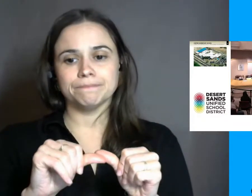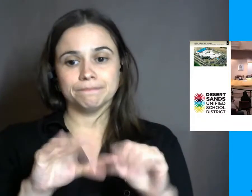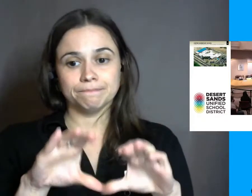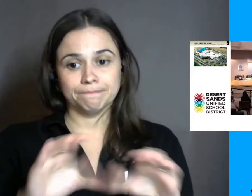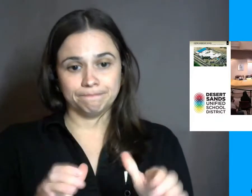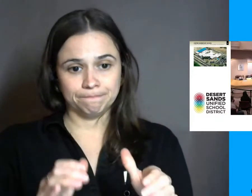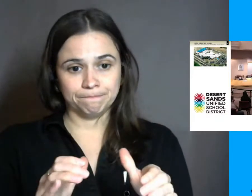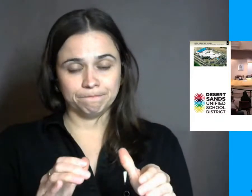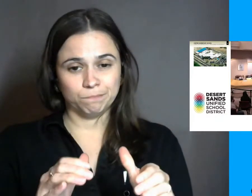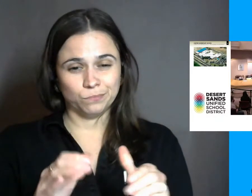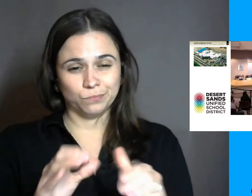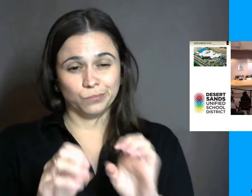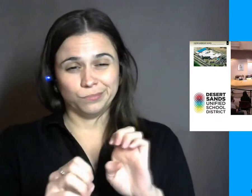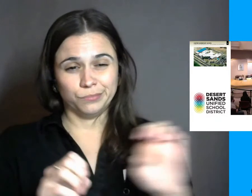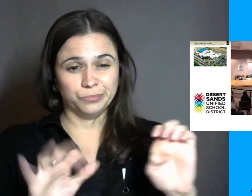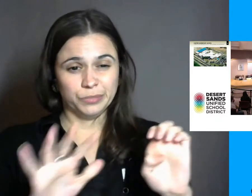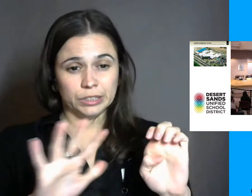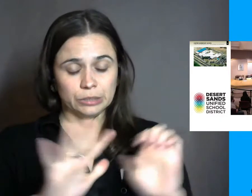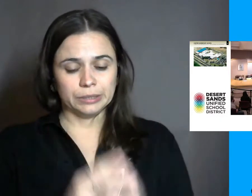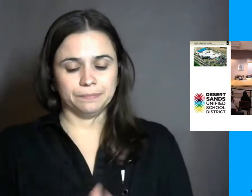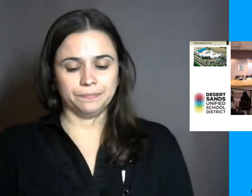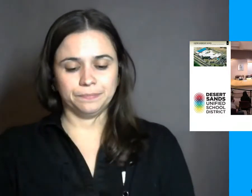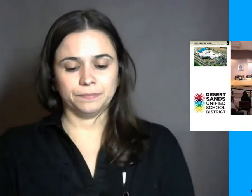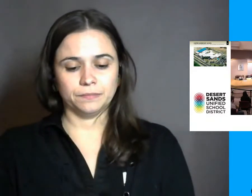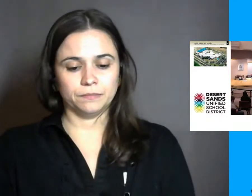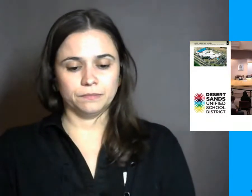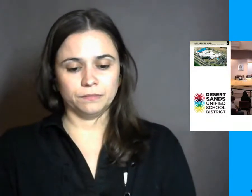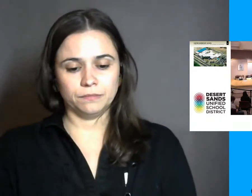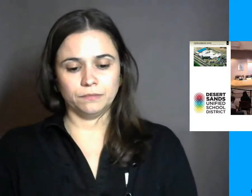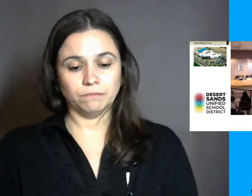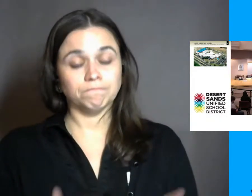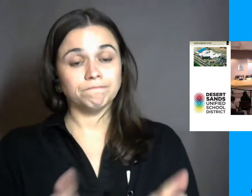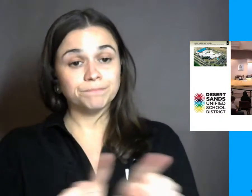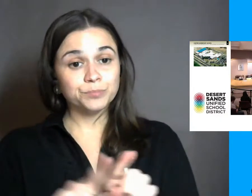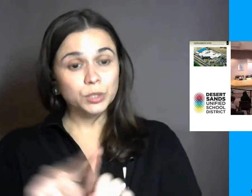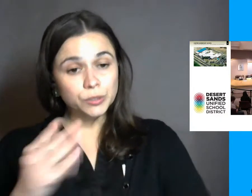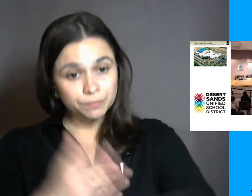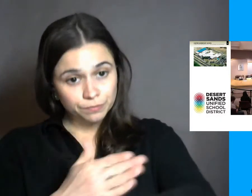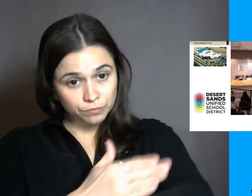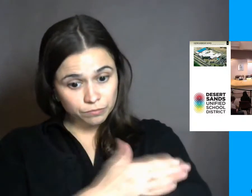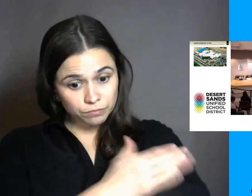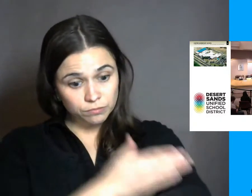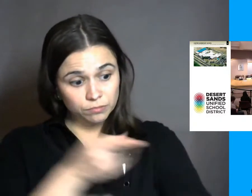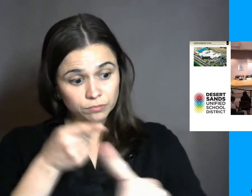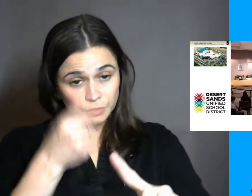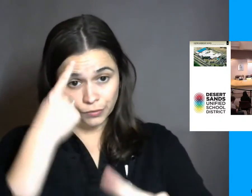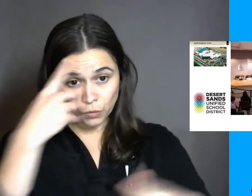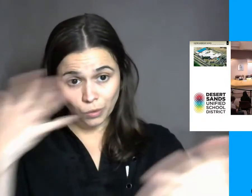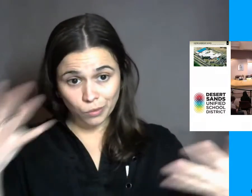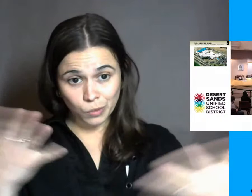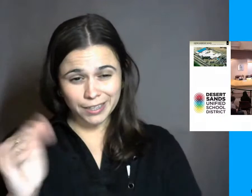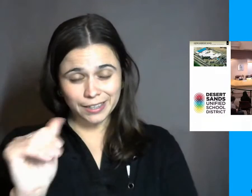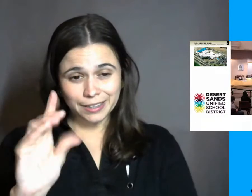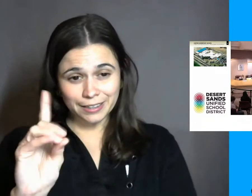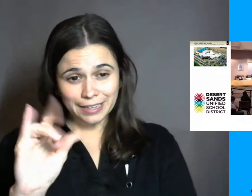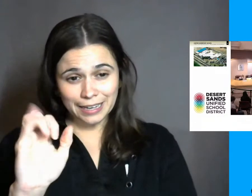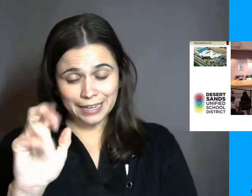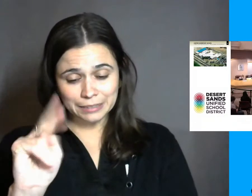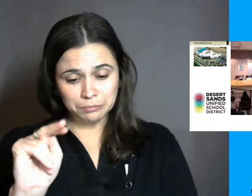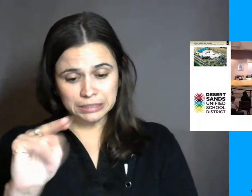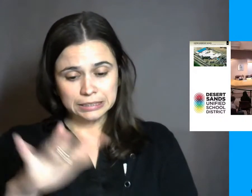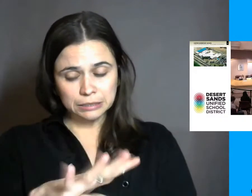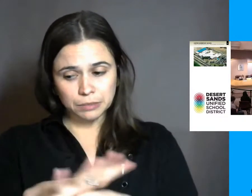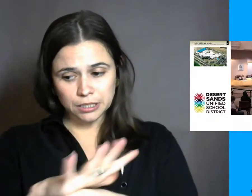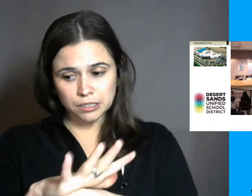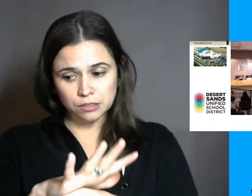putting, we're repurposing some of the classroom space to create an admin space on the west side